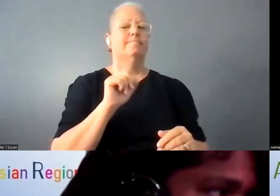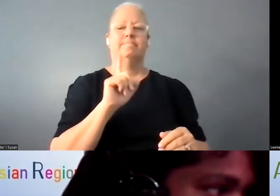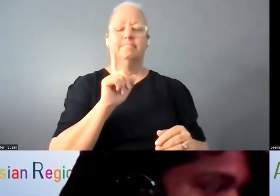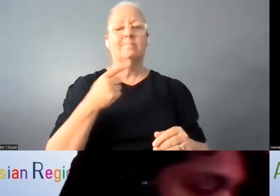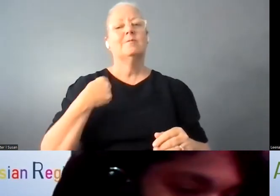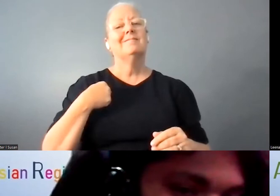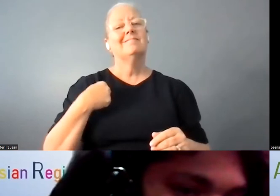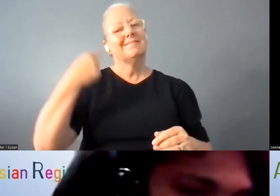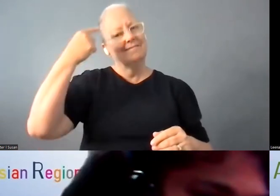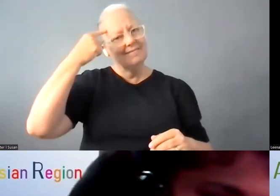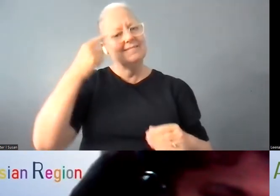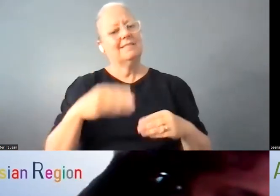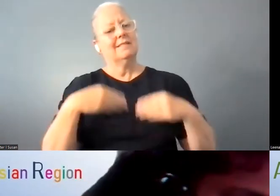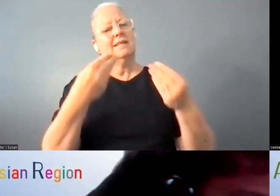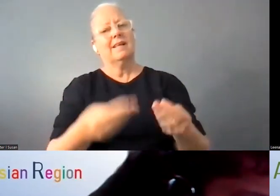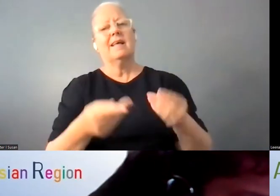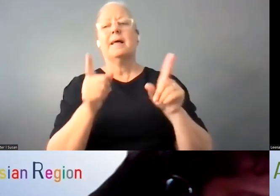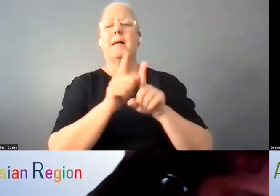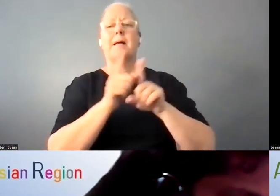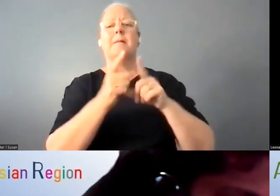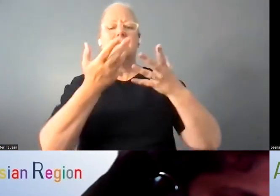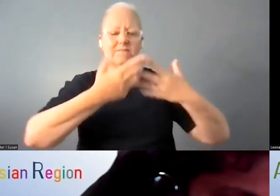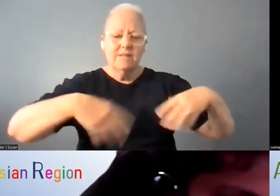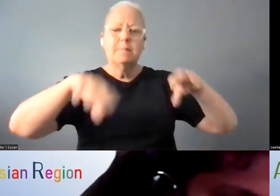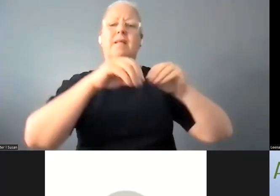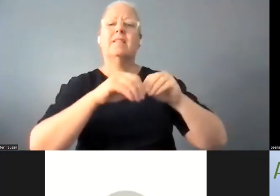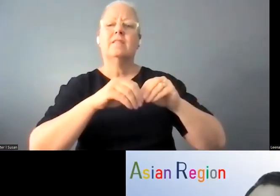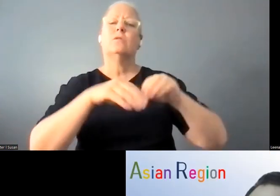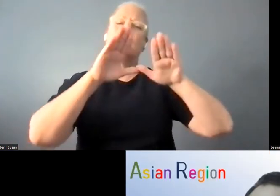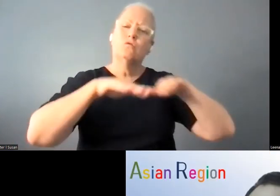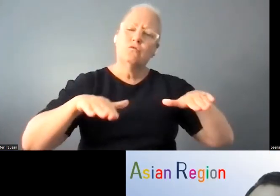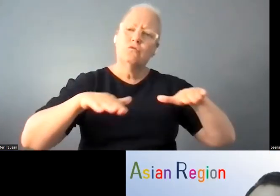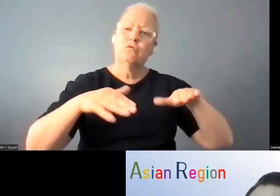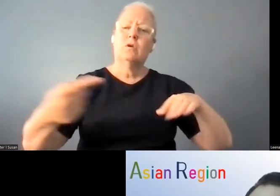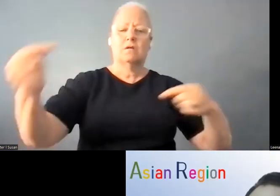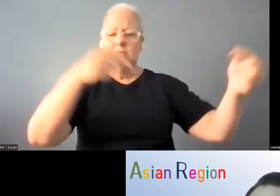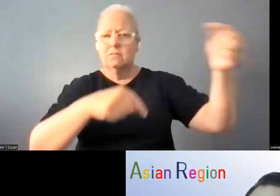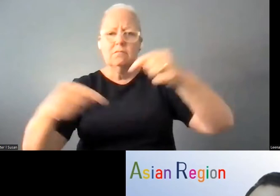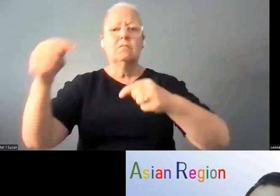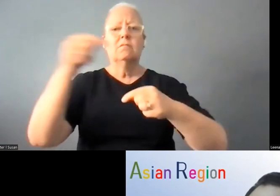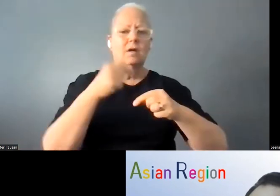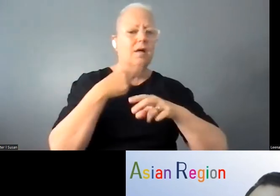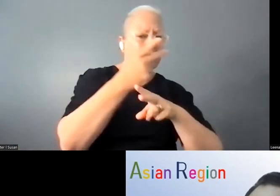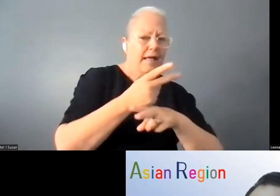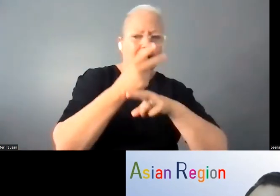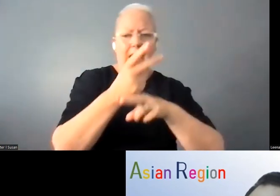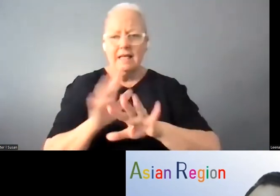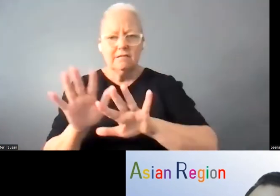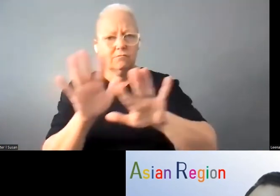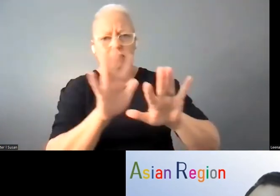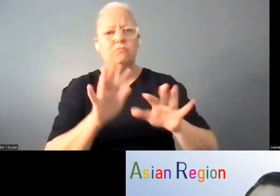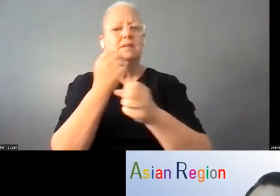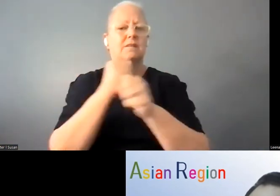in providing a family-like environment to children who come to our care and protection. Our homes are built on a